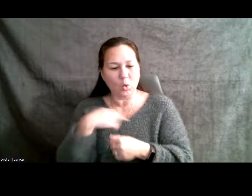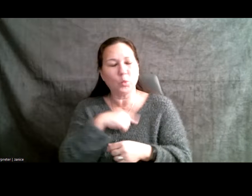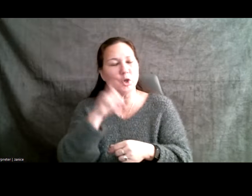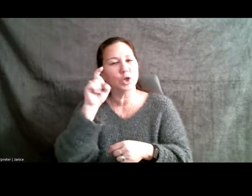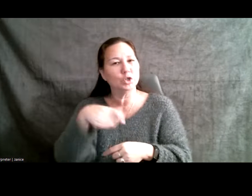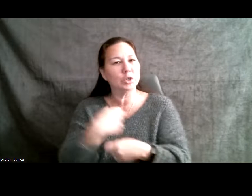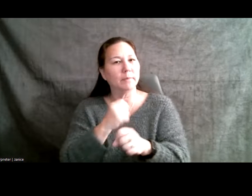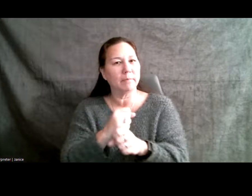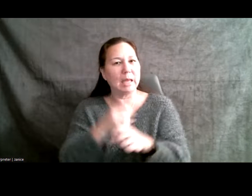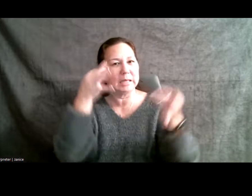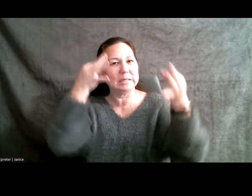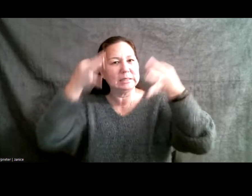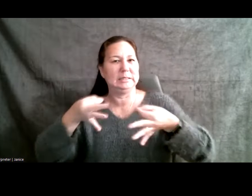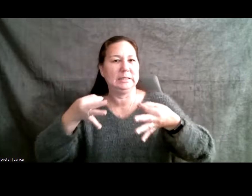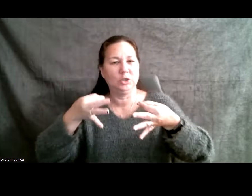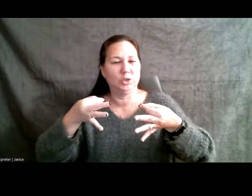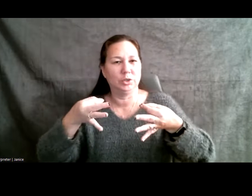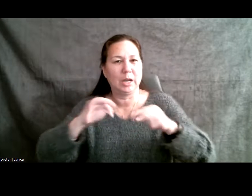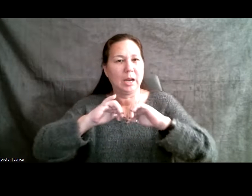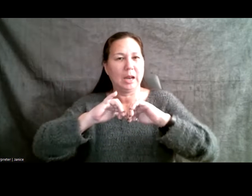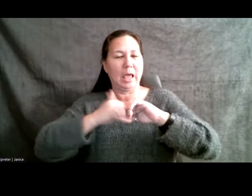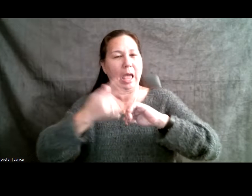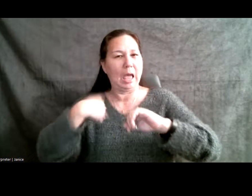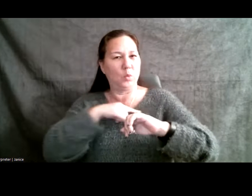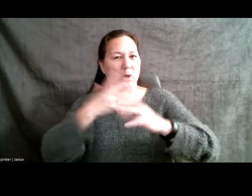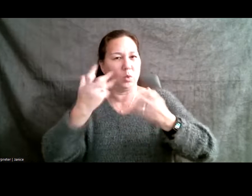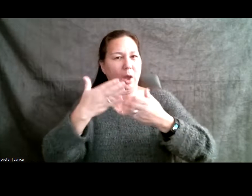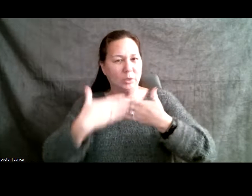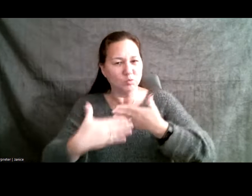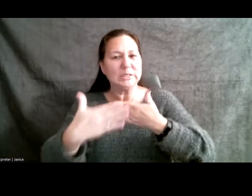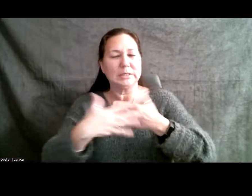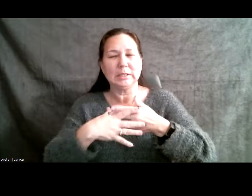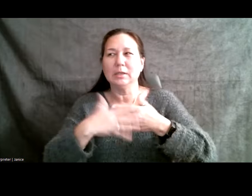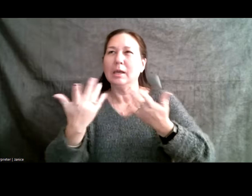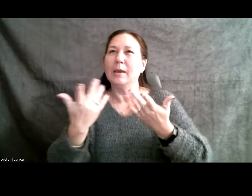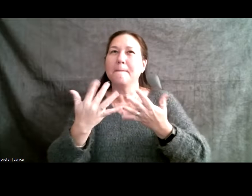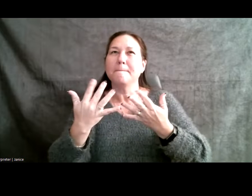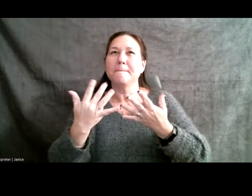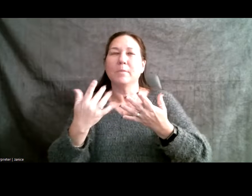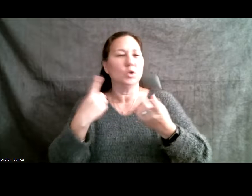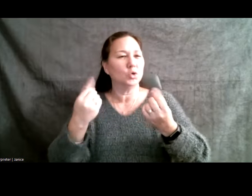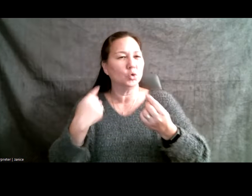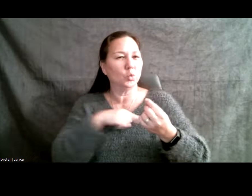this is how we want to proceed. Like, do we want to have one or, a couple of people